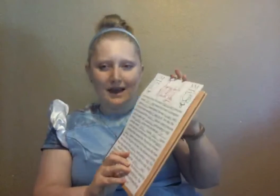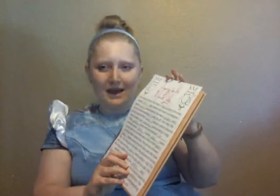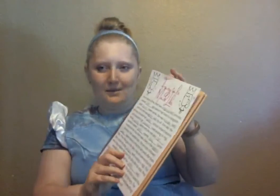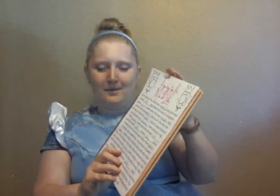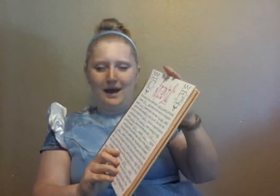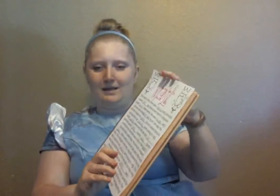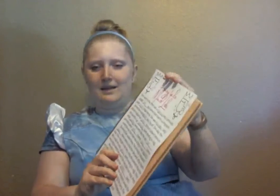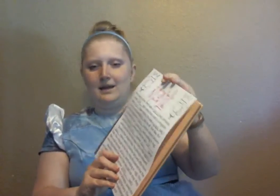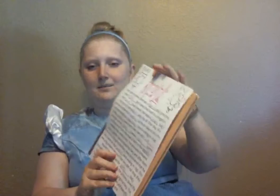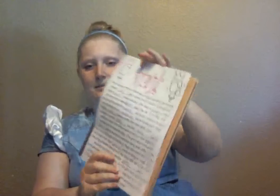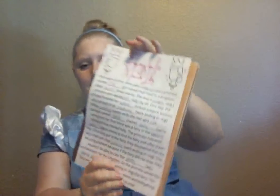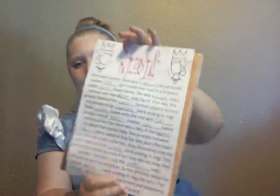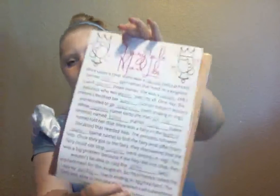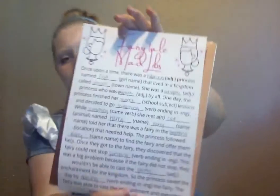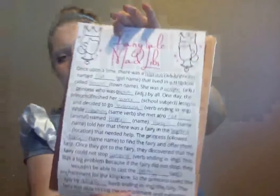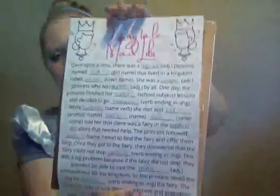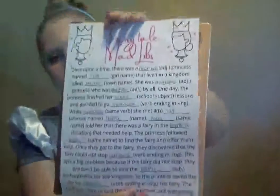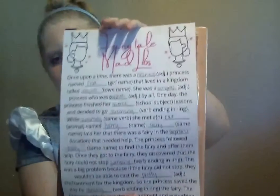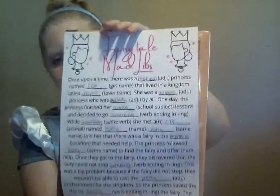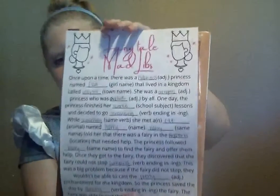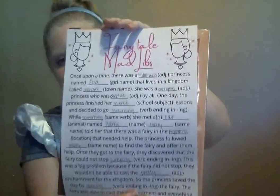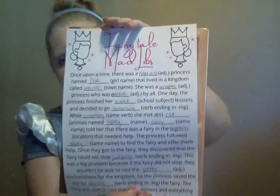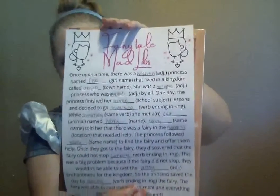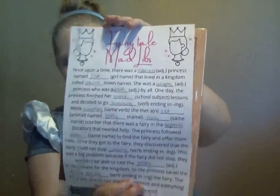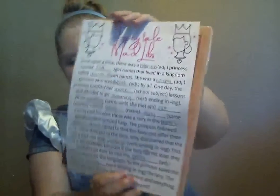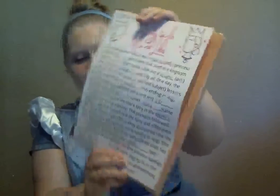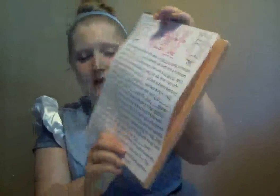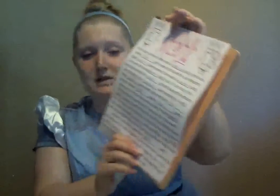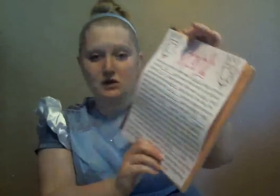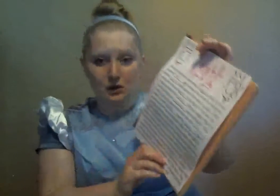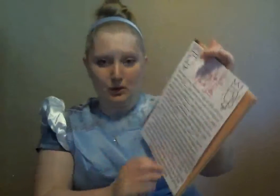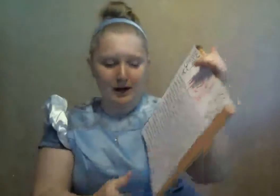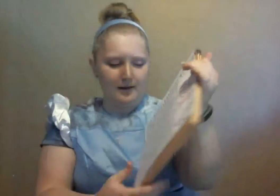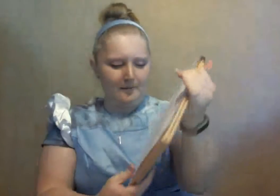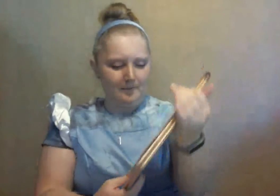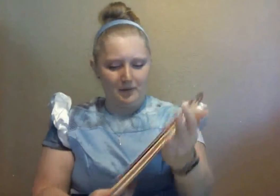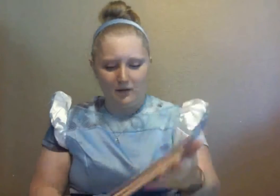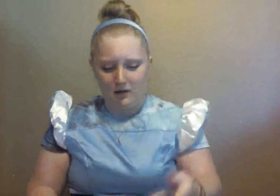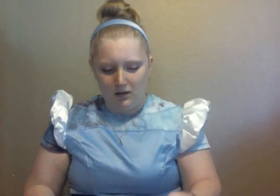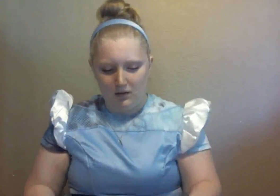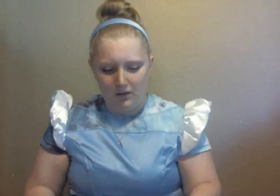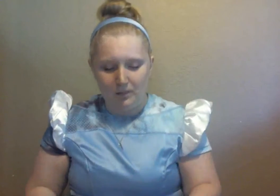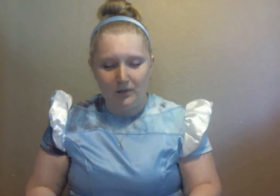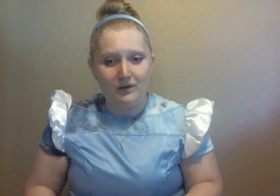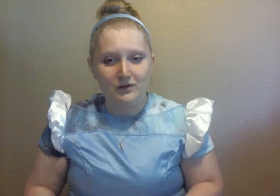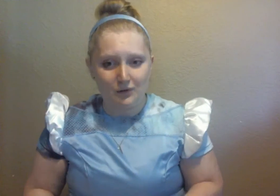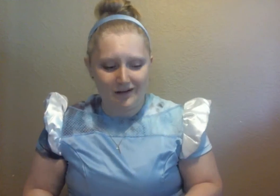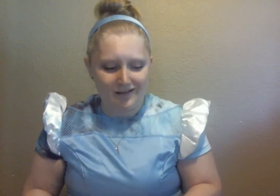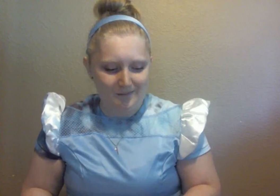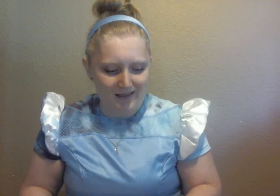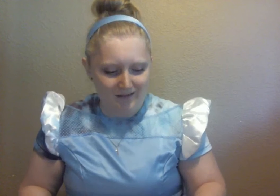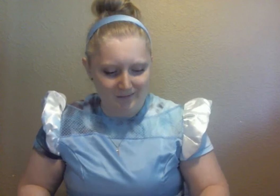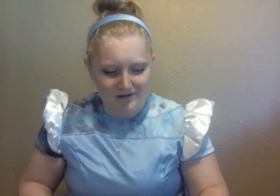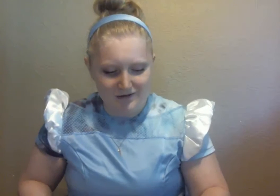Tale Mad Lib. And I made this Mad Lib and story. So I hope you enjoyed the Mad Lib and